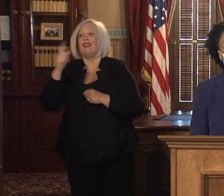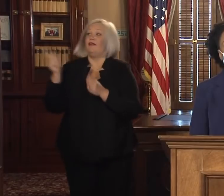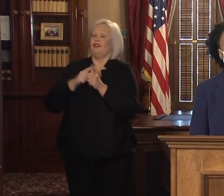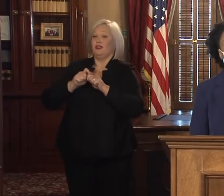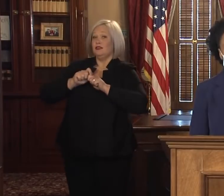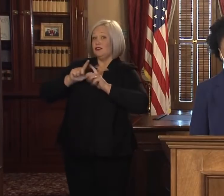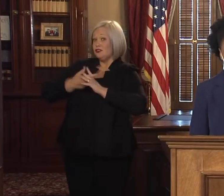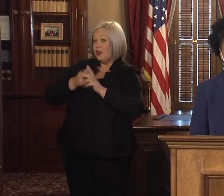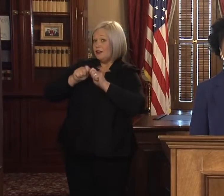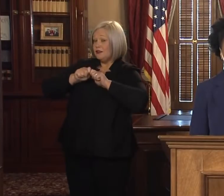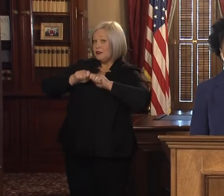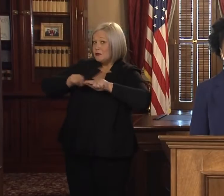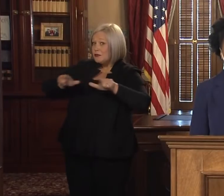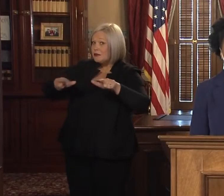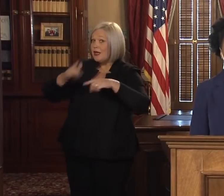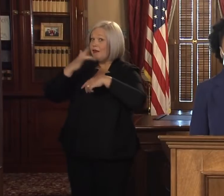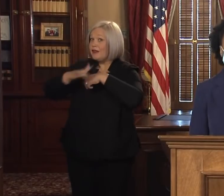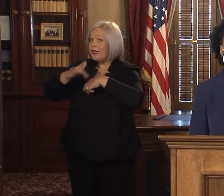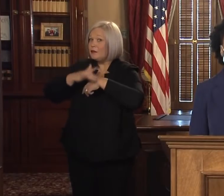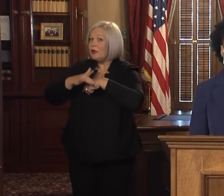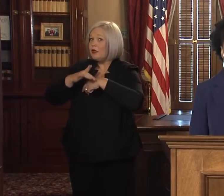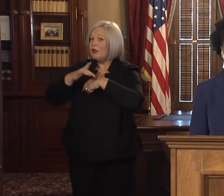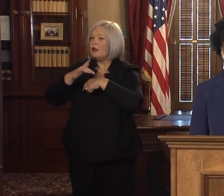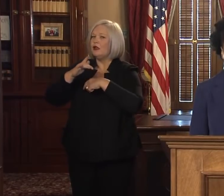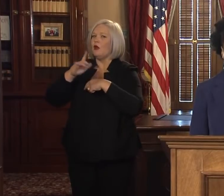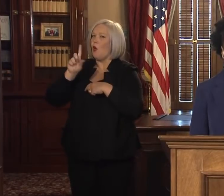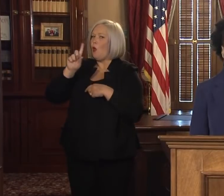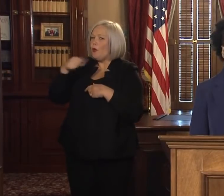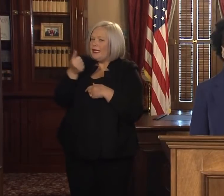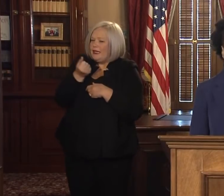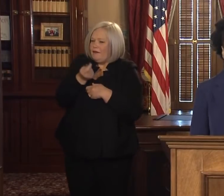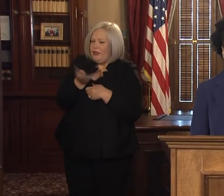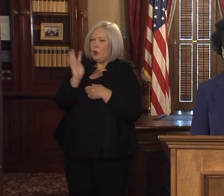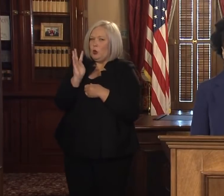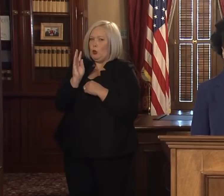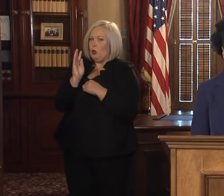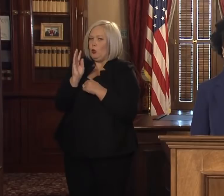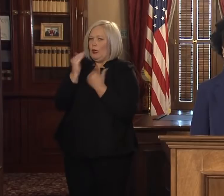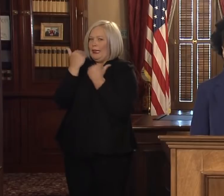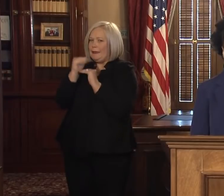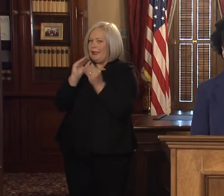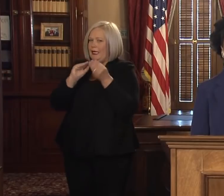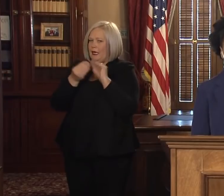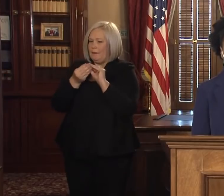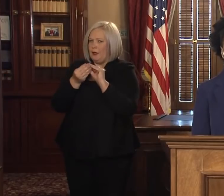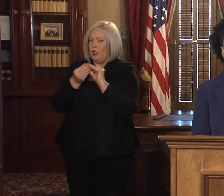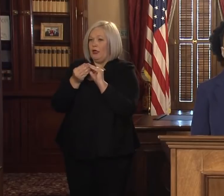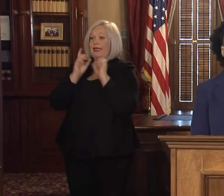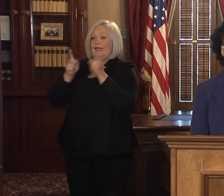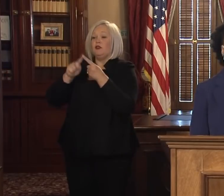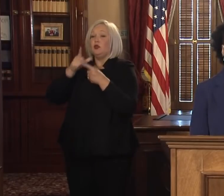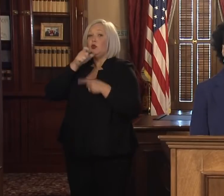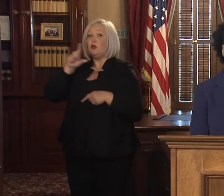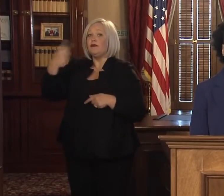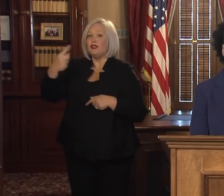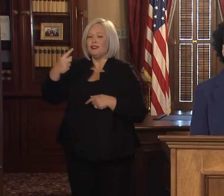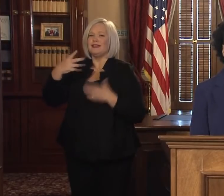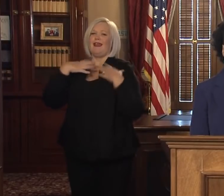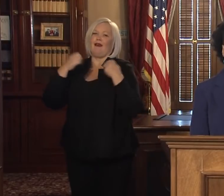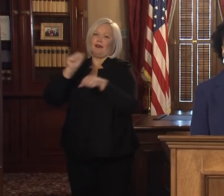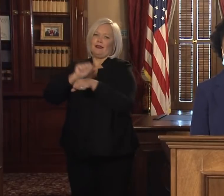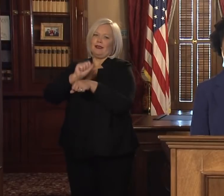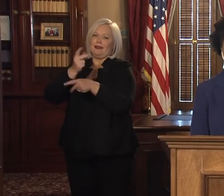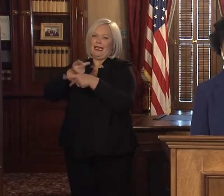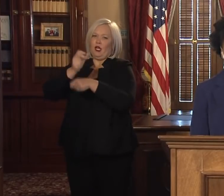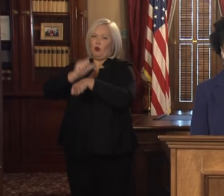be available in limited quantities and will be prioritized to the highest risk people, such as healthcare workers and those living or